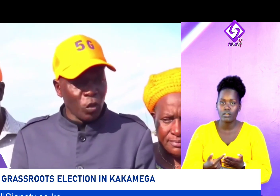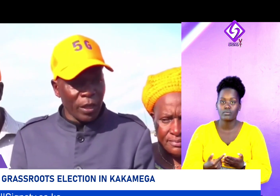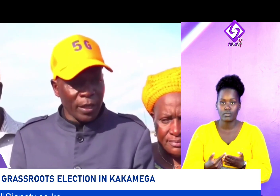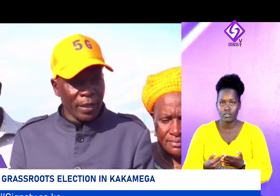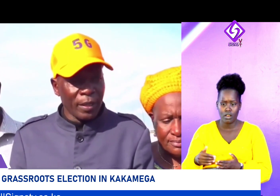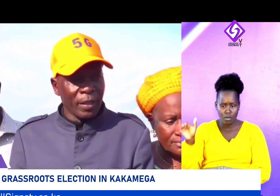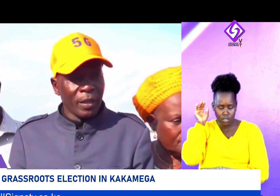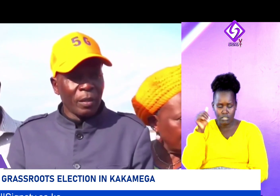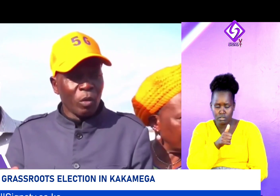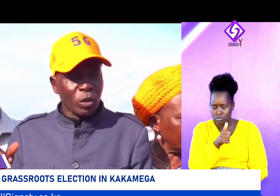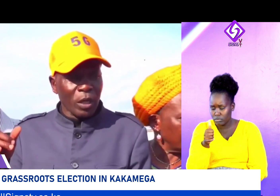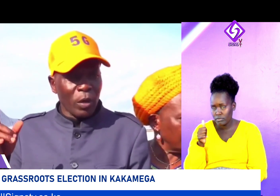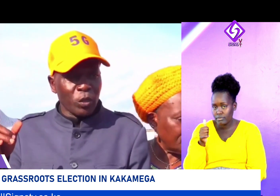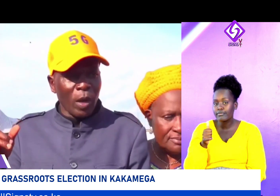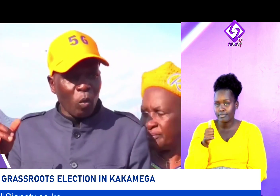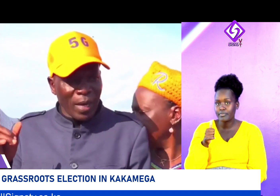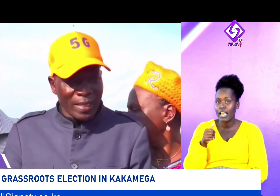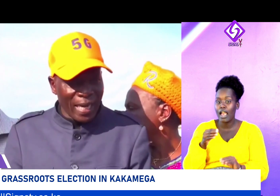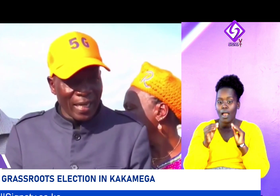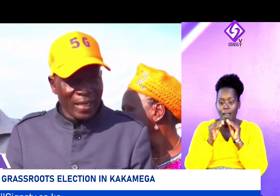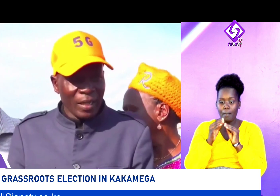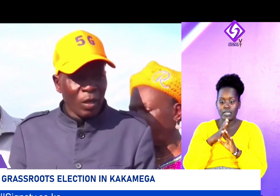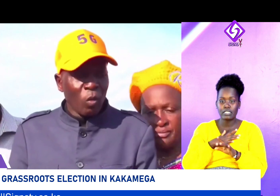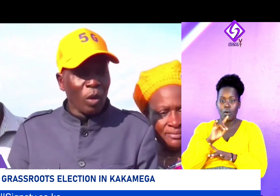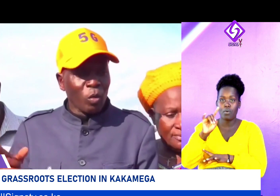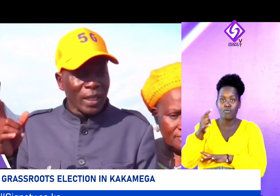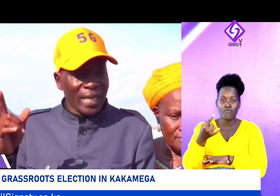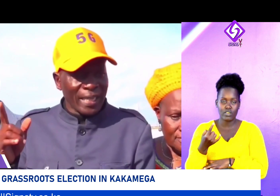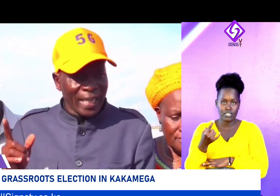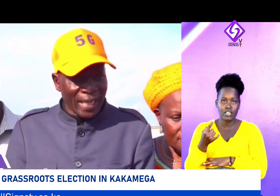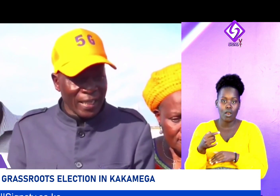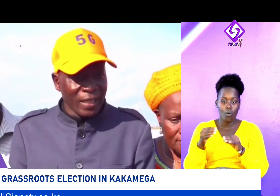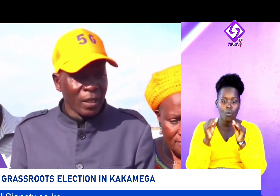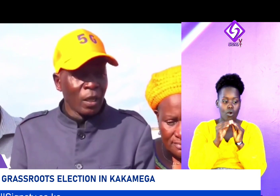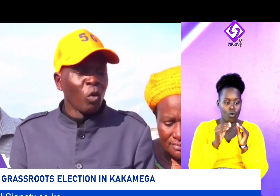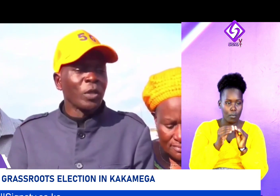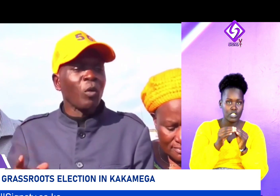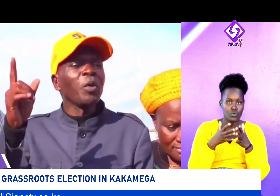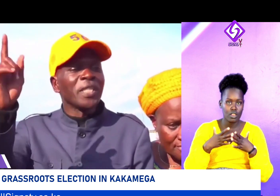vizuri? Mkutano wetu wa kwanza wa kukutana na delegates utakuwa